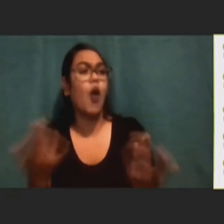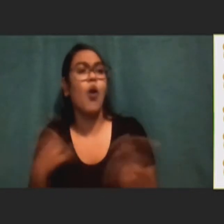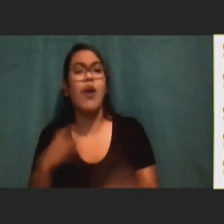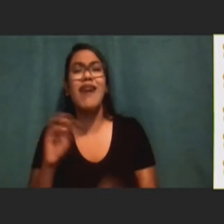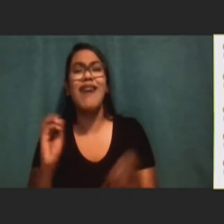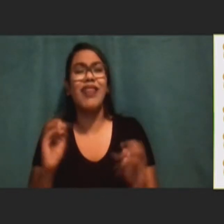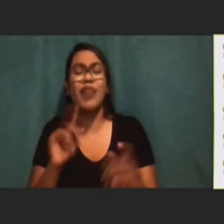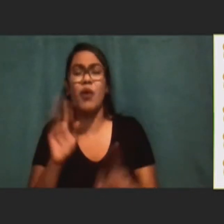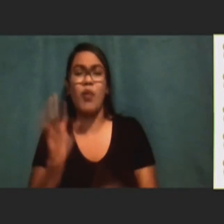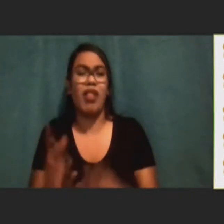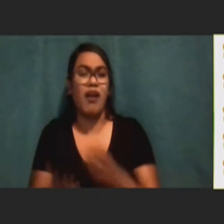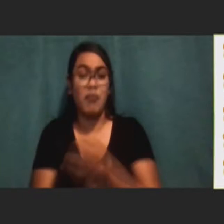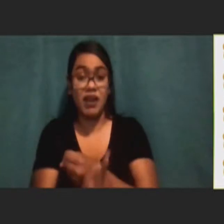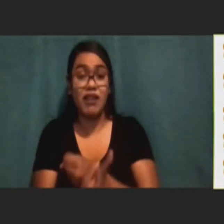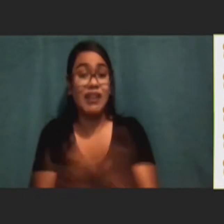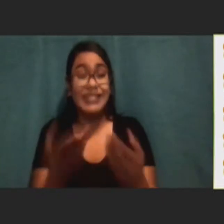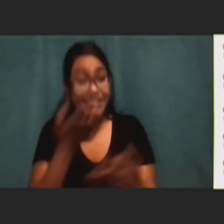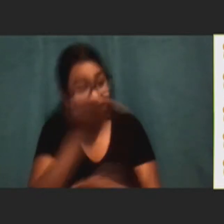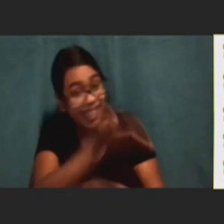know that as many